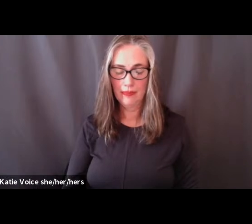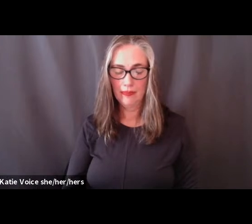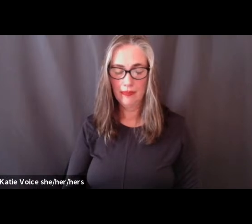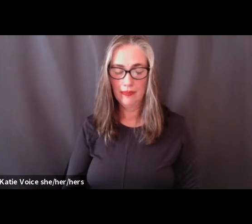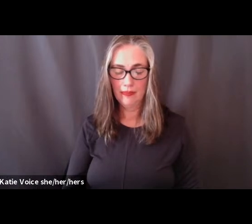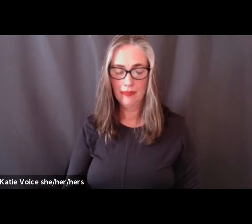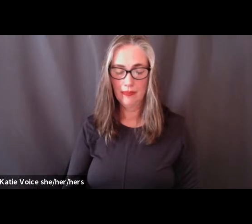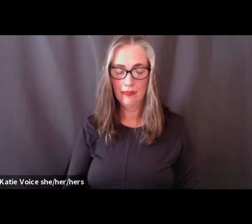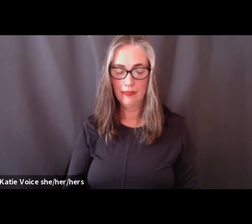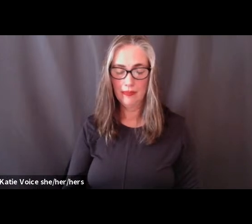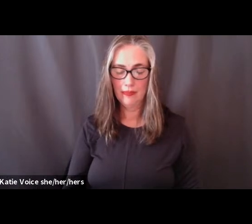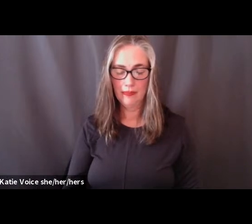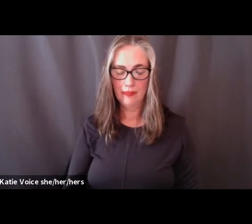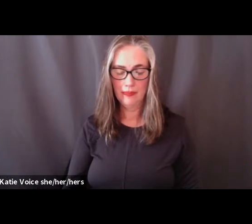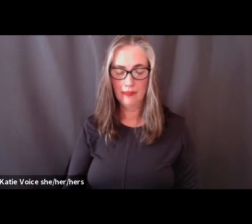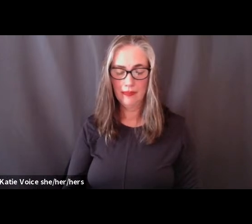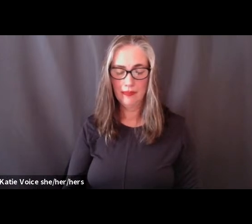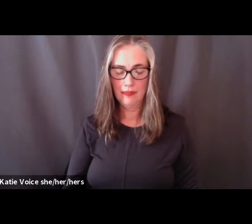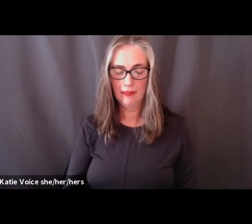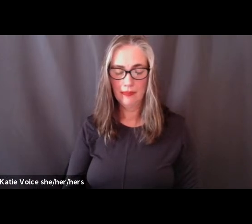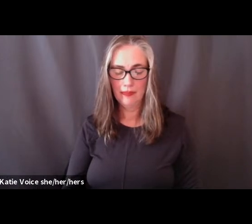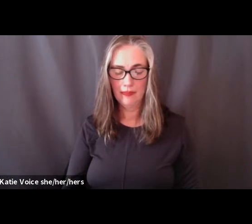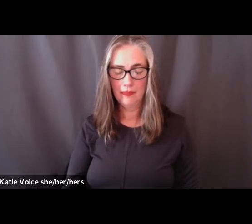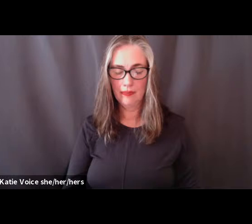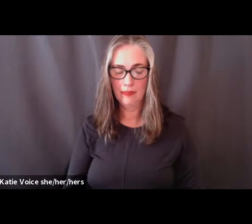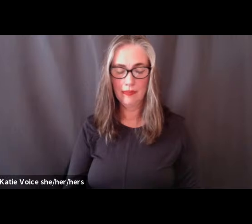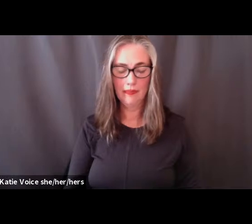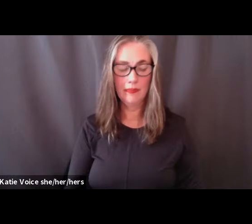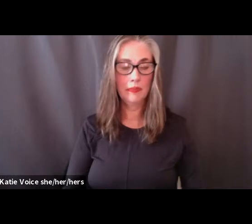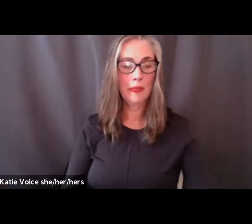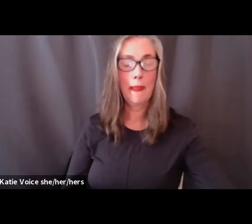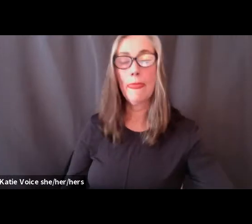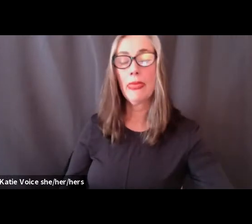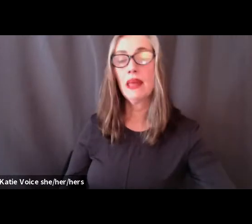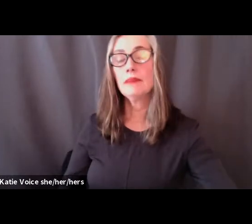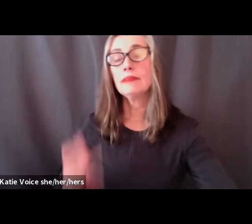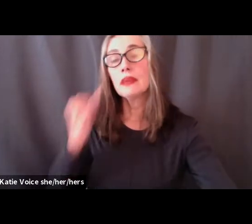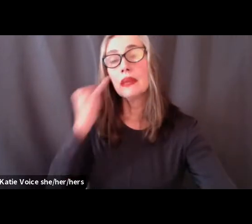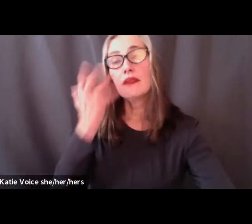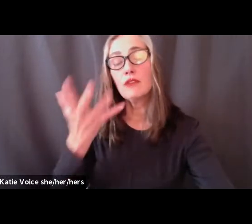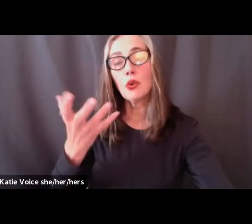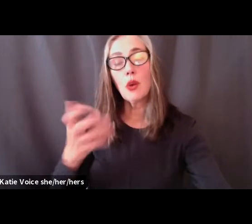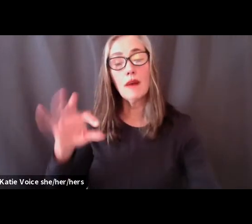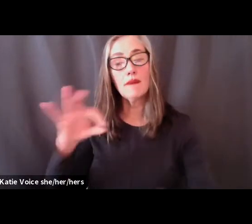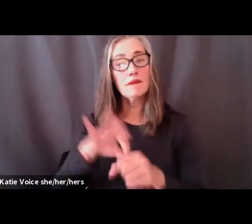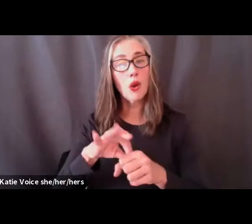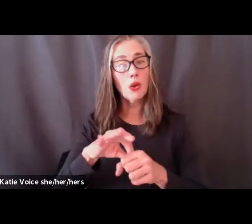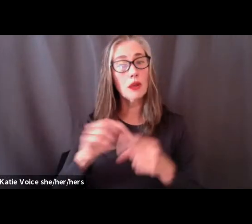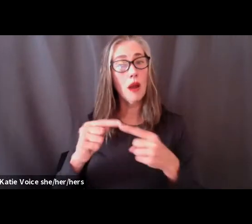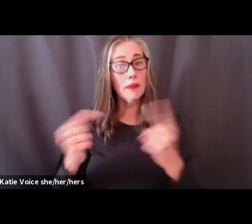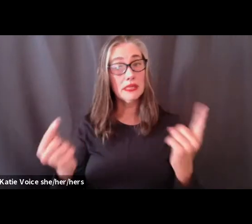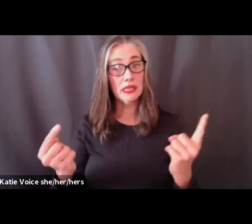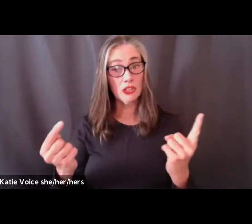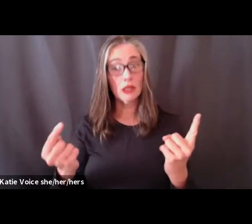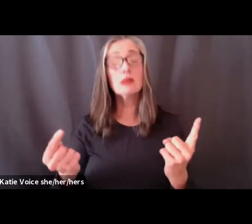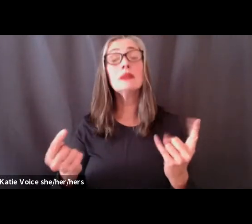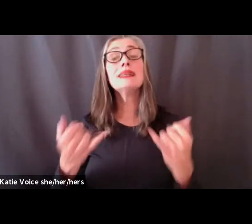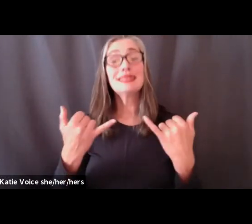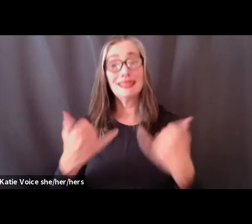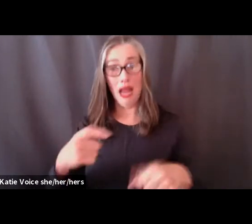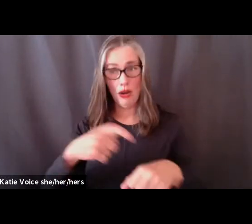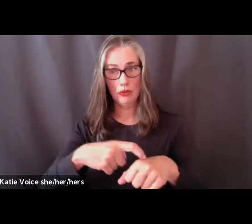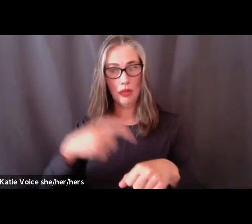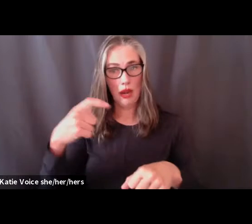Okay, so for those of you wanting to vote in opposition to this motion, you can dial *9 at this time. Again, if you would like to vote in opposition to the